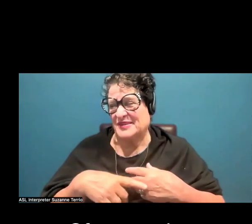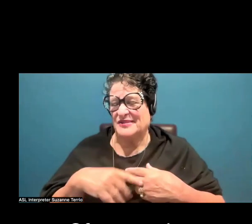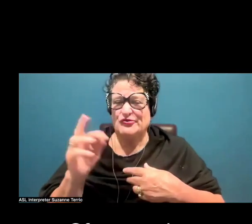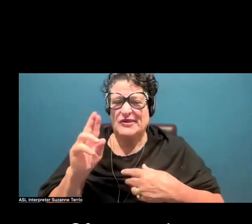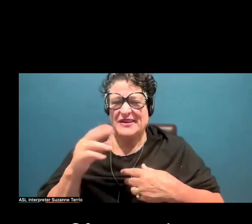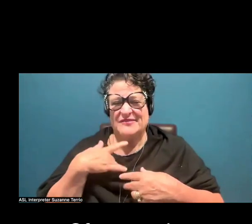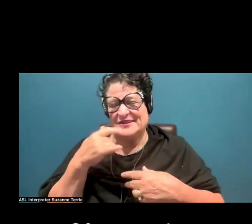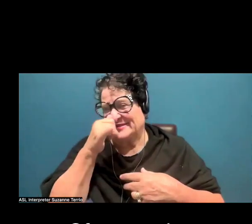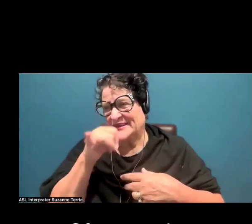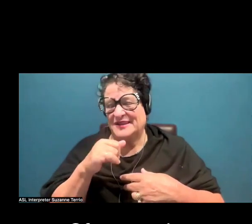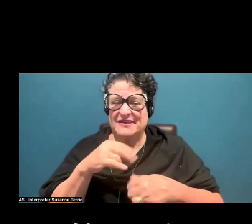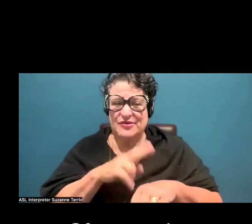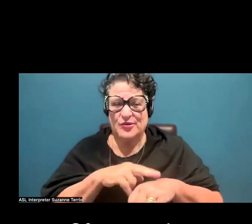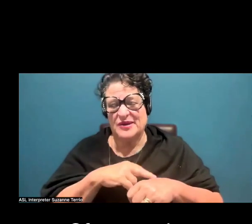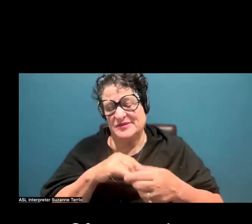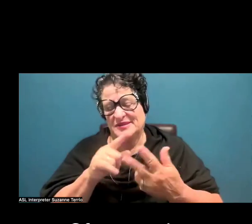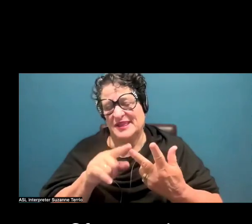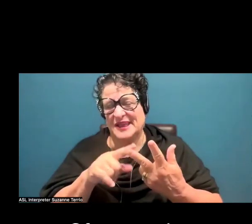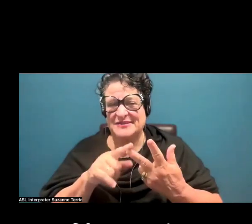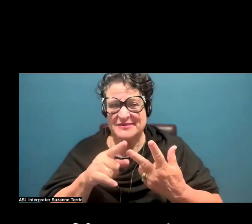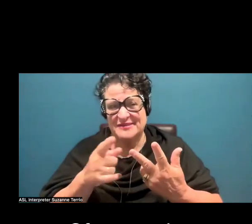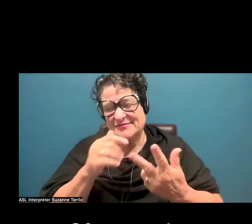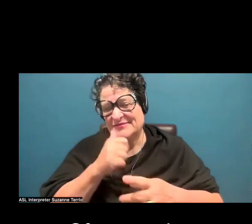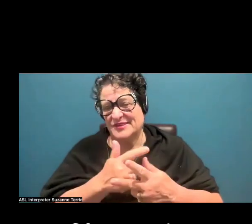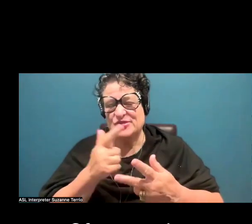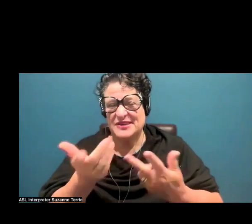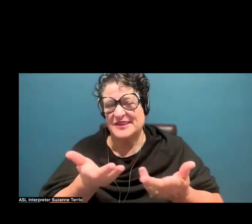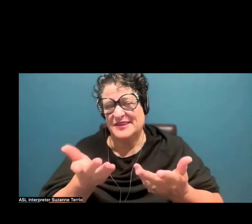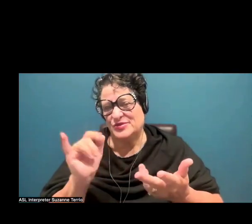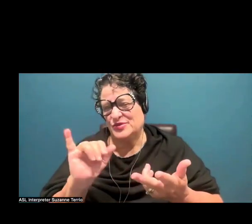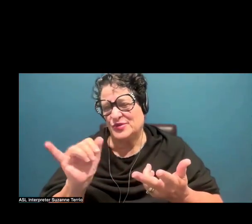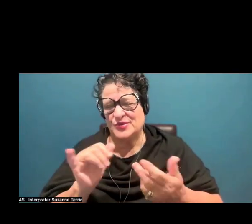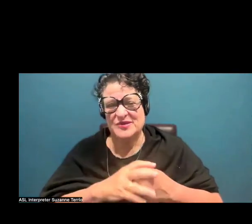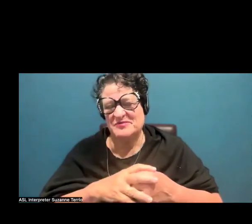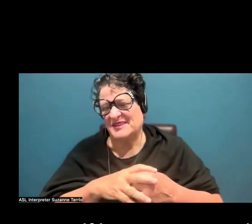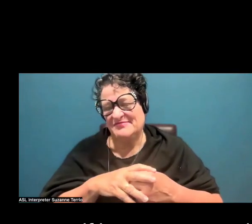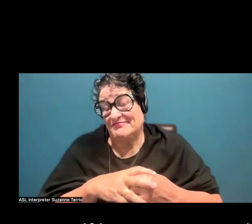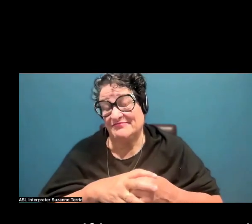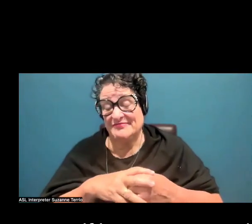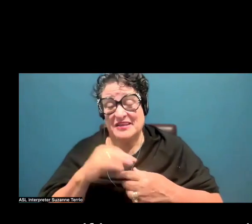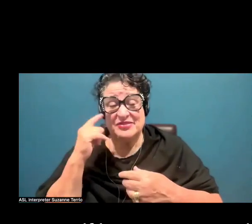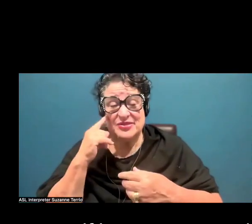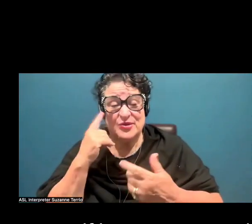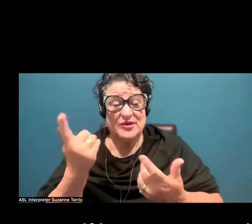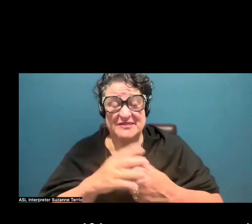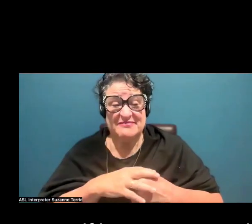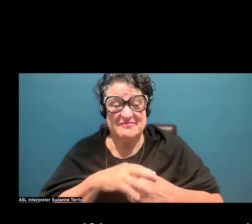Of course. Lexos was here with them too, but somehow that didn't quite feel as though it counted. If Lexos was anywhere near as distant with